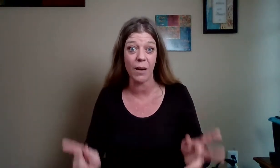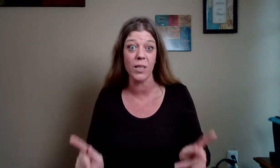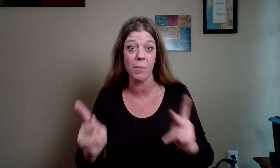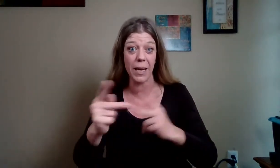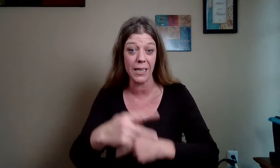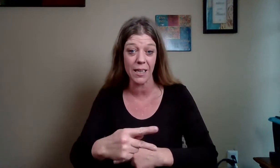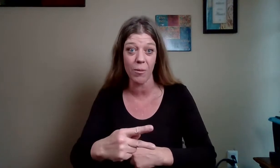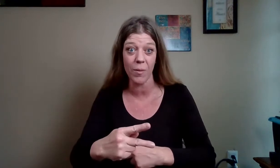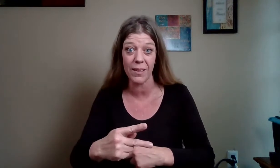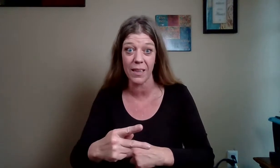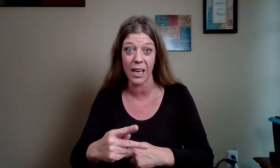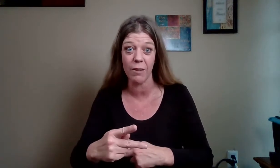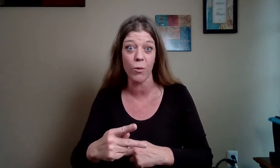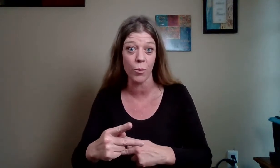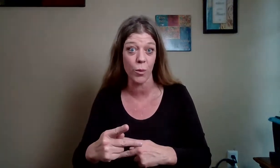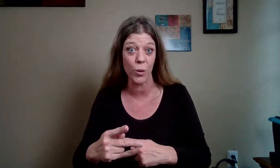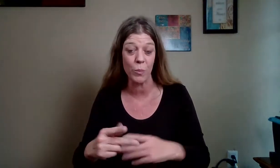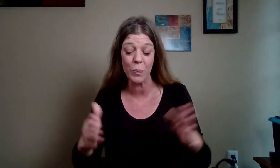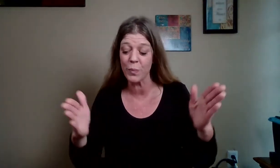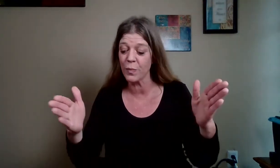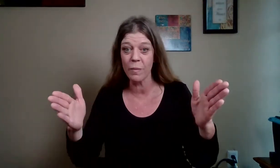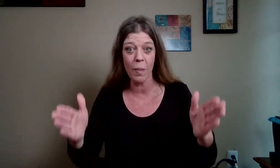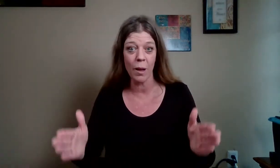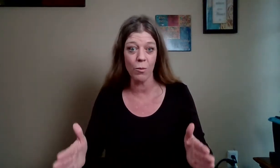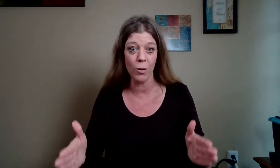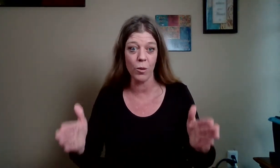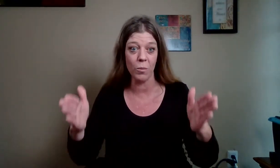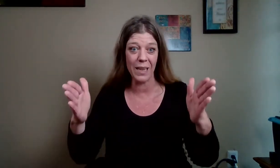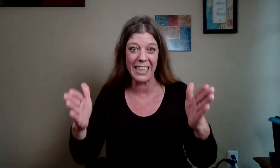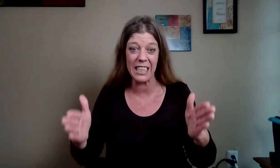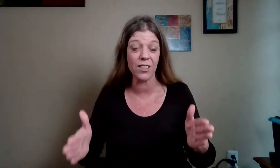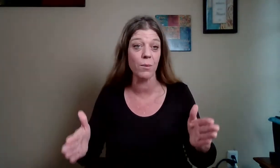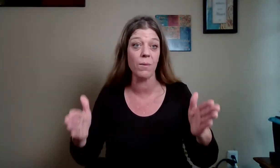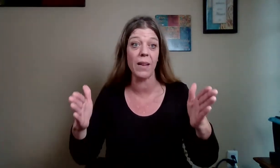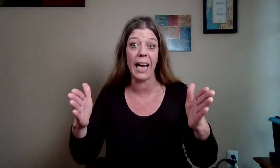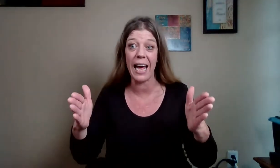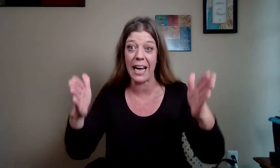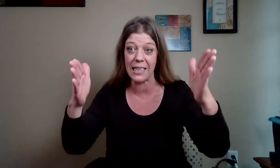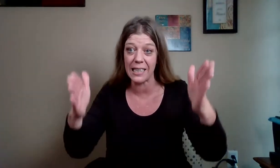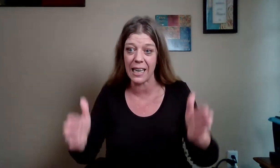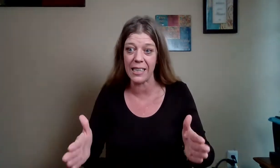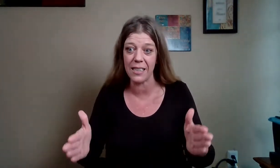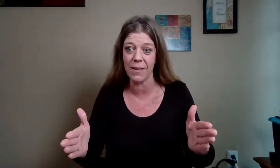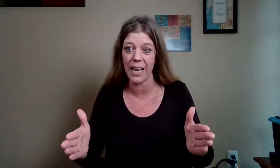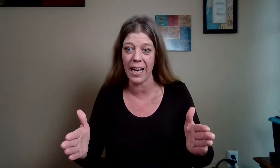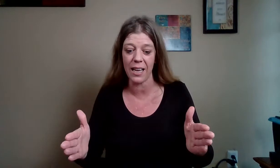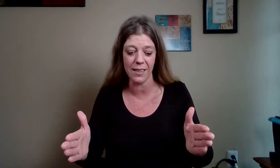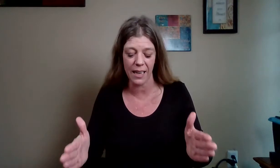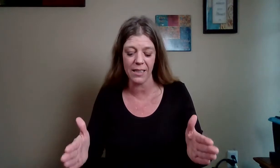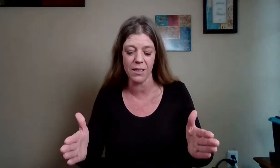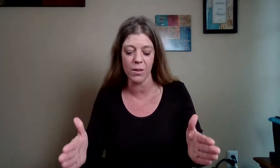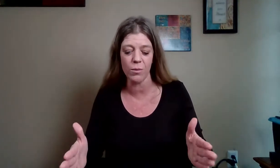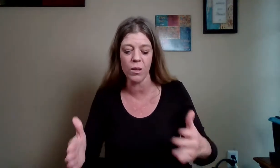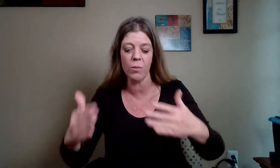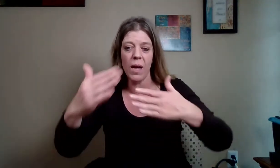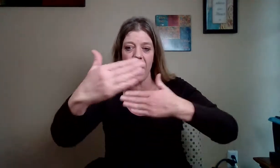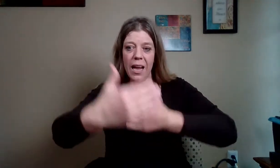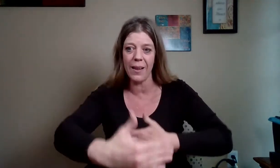that was based off of the sign for room. Room is just with flat hands, sides of the room, and